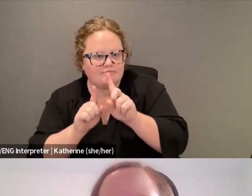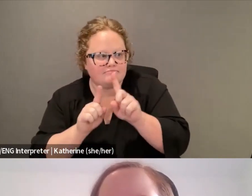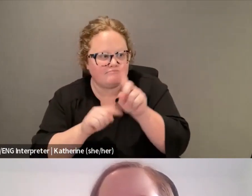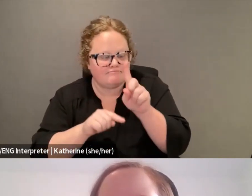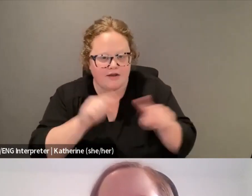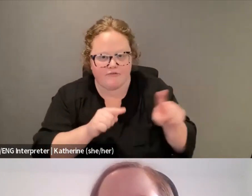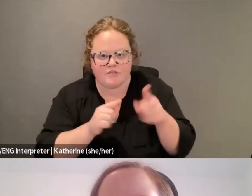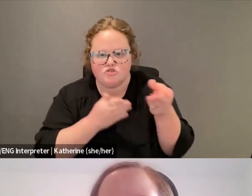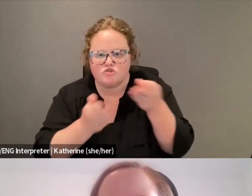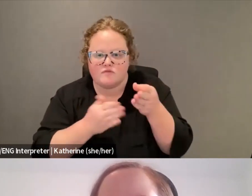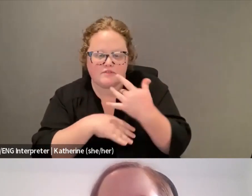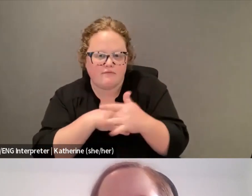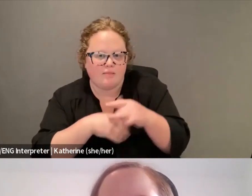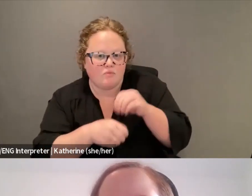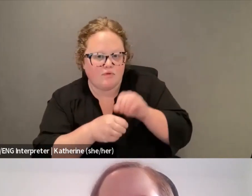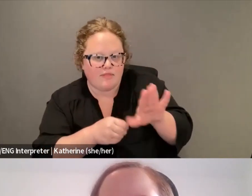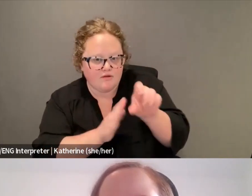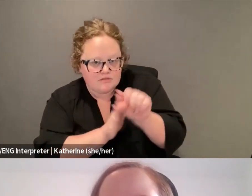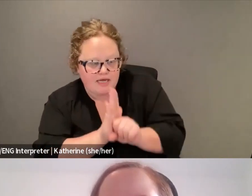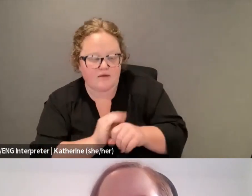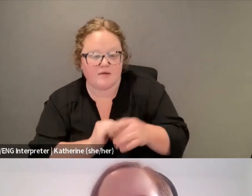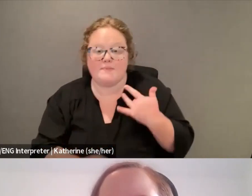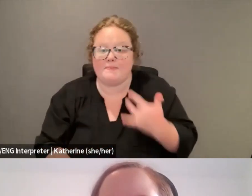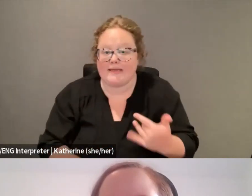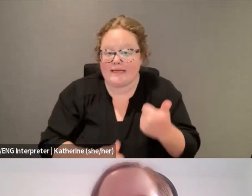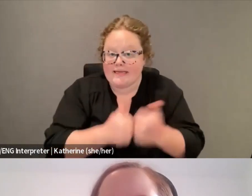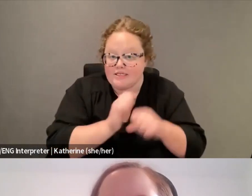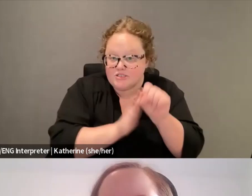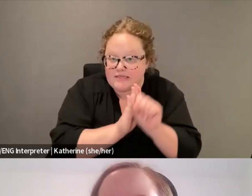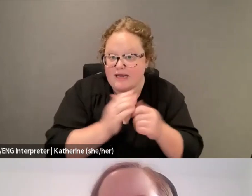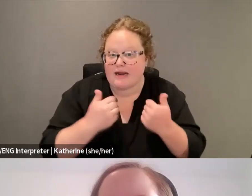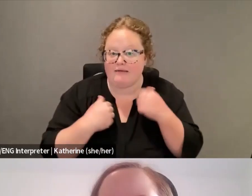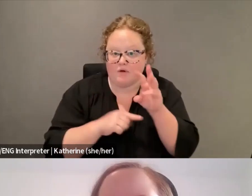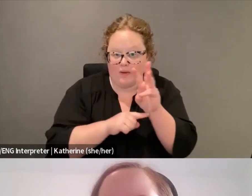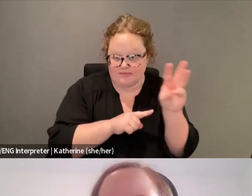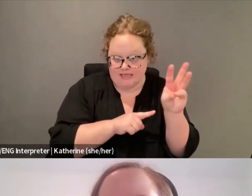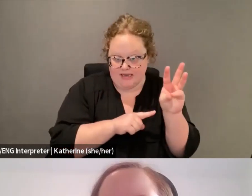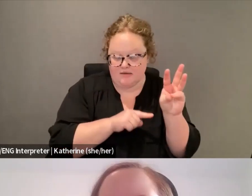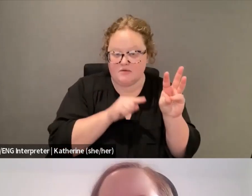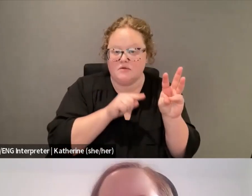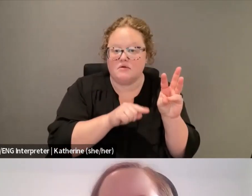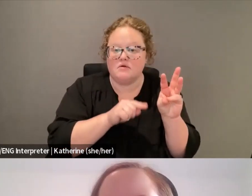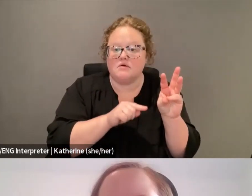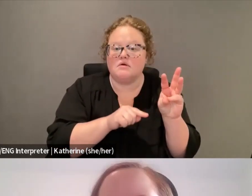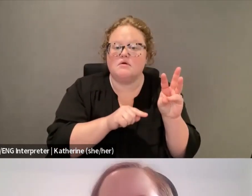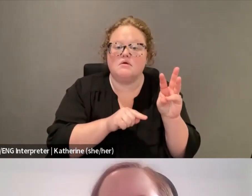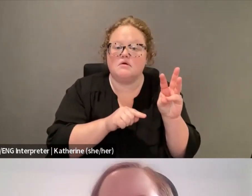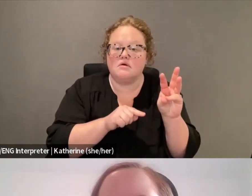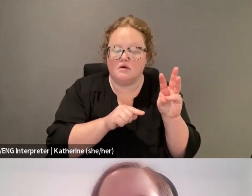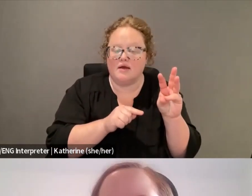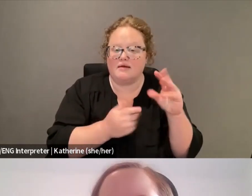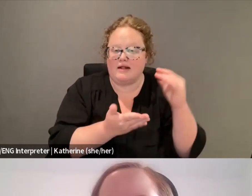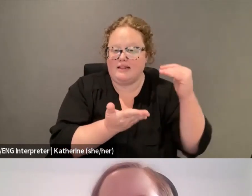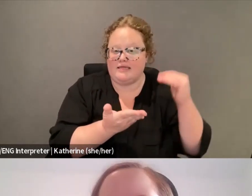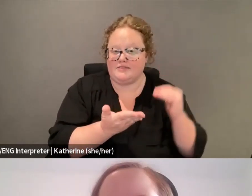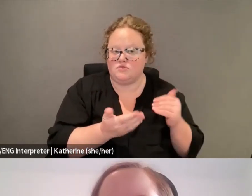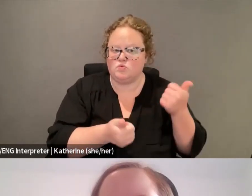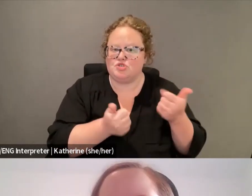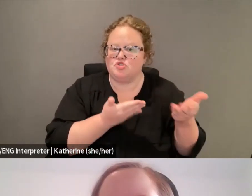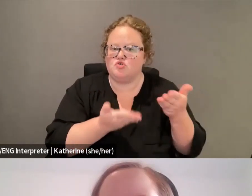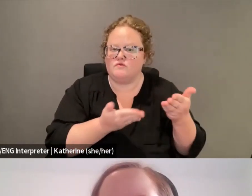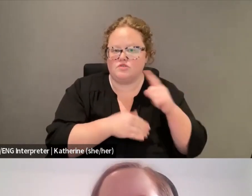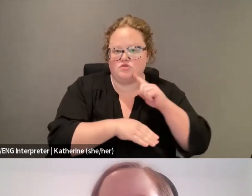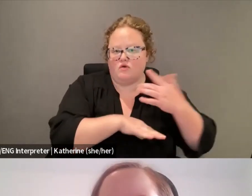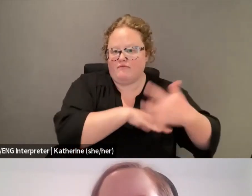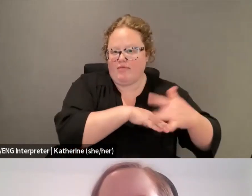Typically, every state has a website and they tell you what services are available. I also put